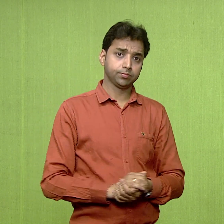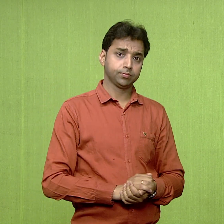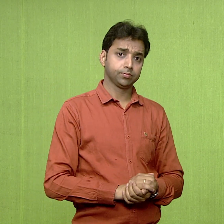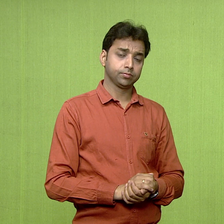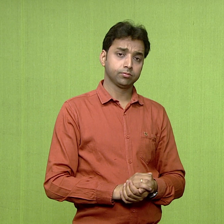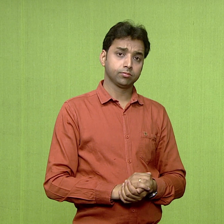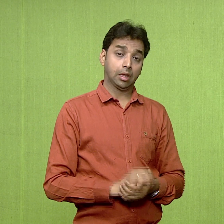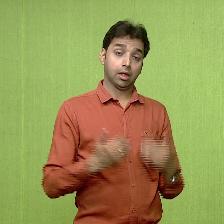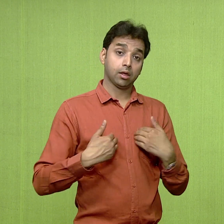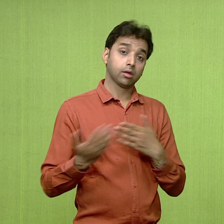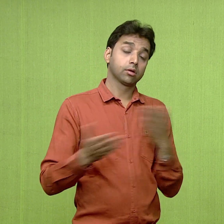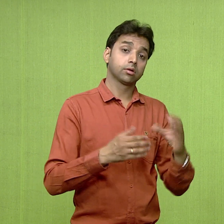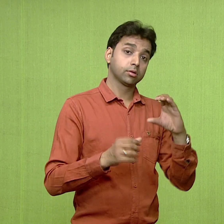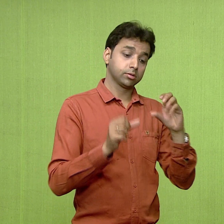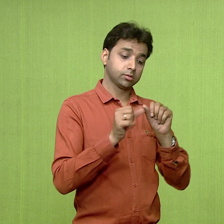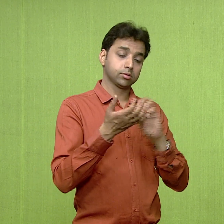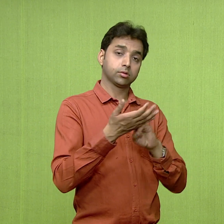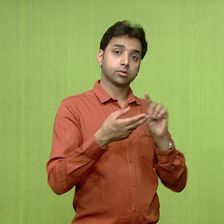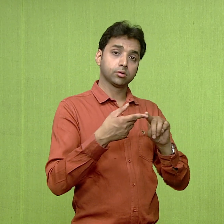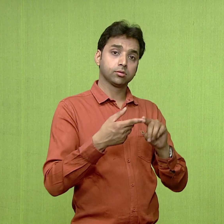came to study in India